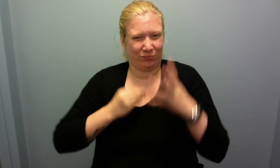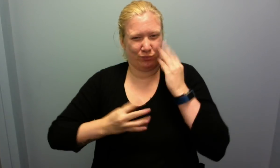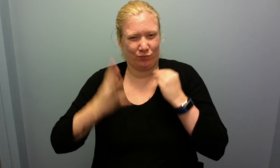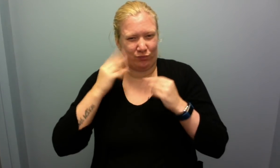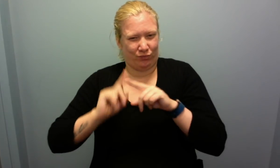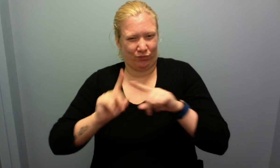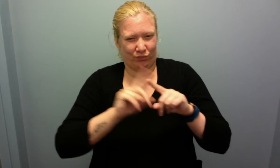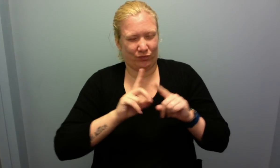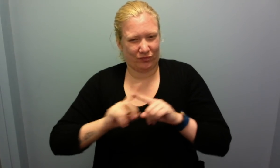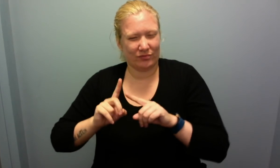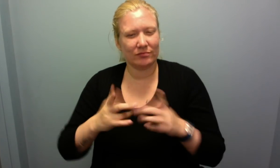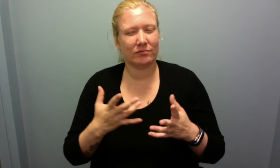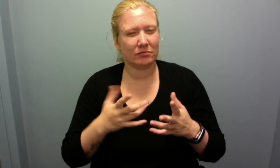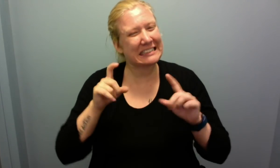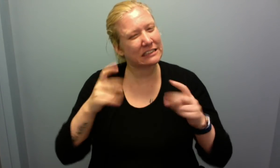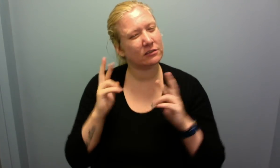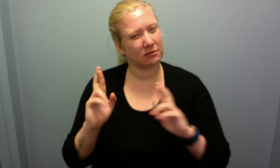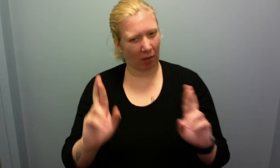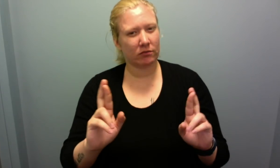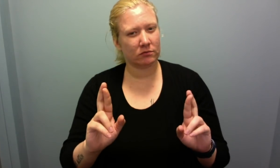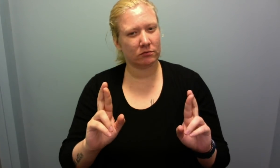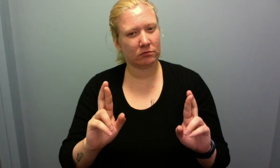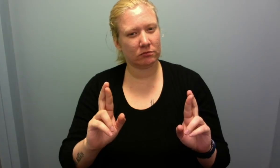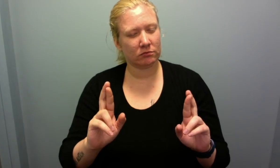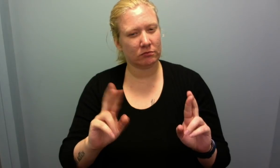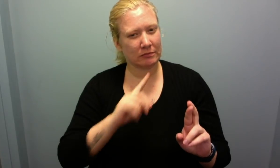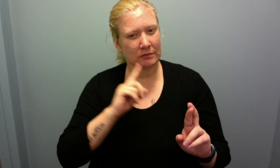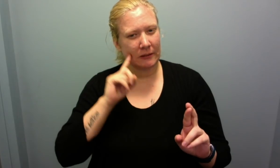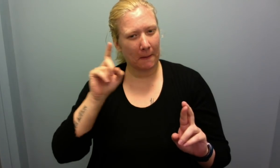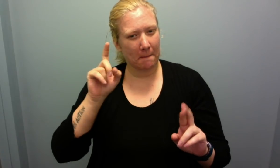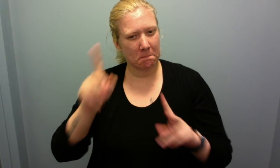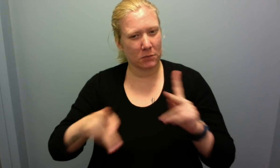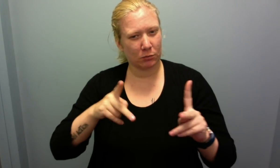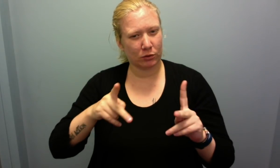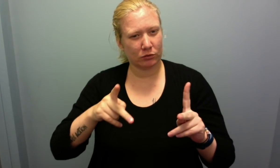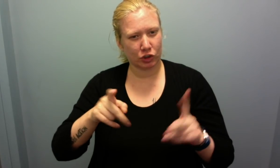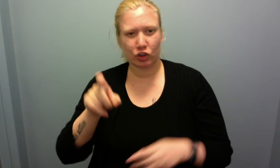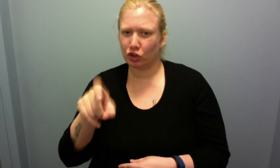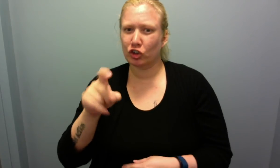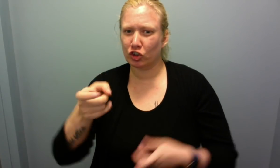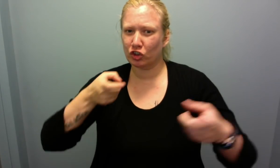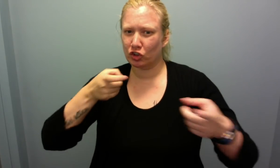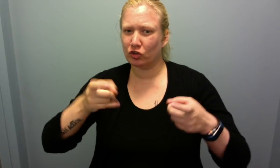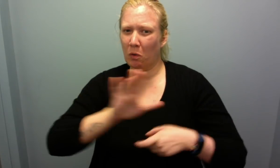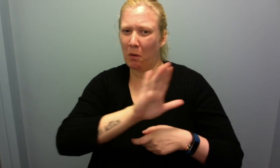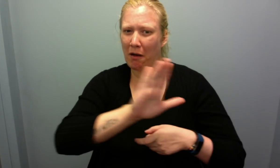deaf person. And so these are experiences that deaf people have been having for years and still